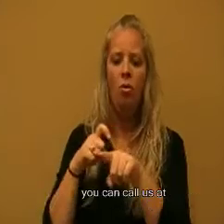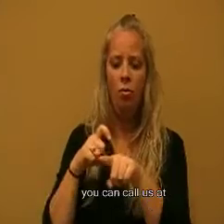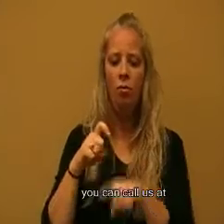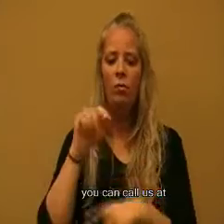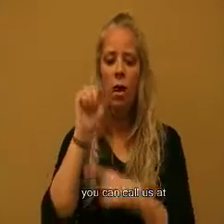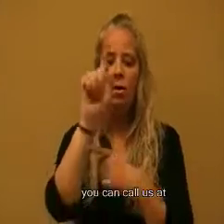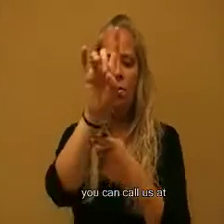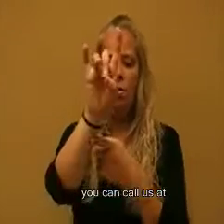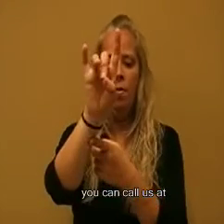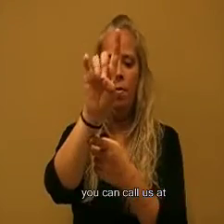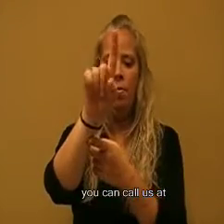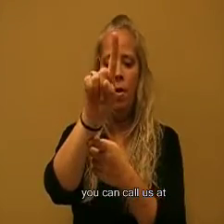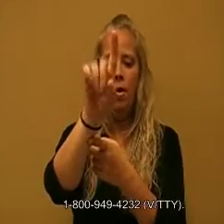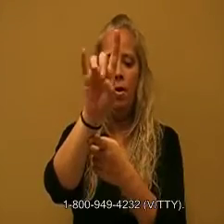you can call us at